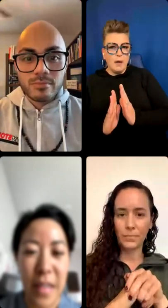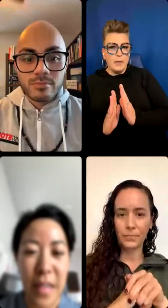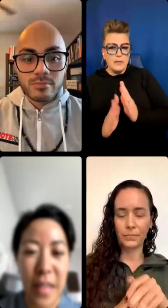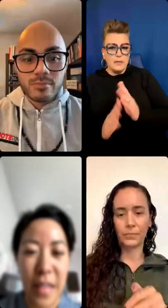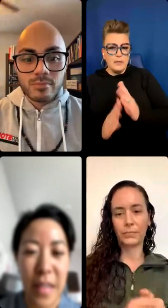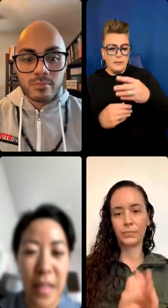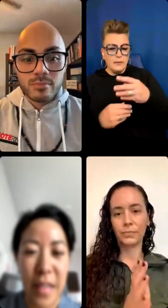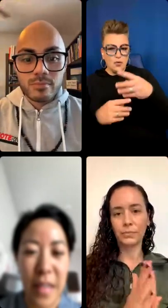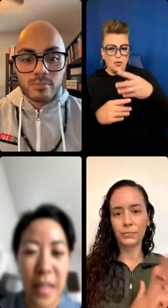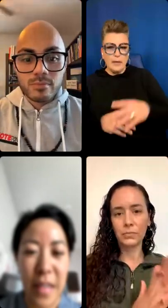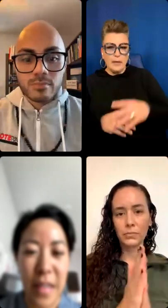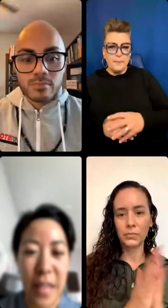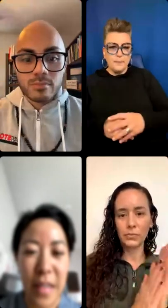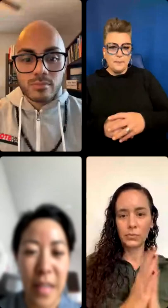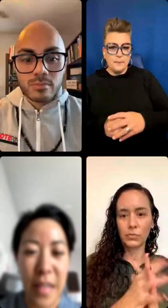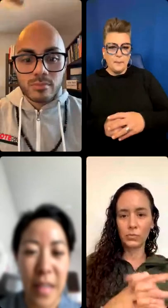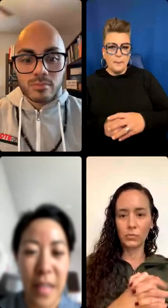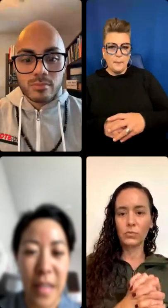by the comments and the stream.